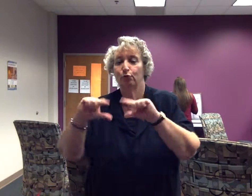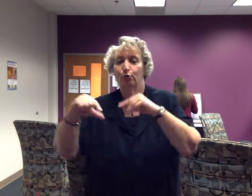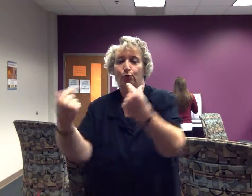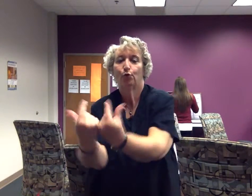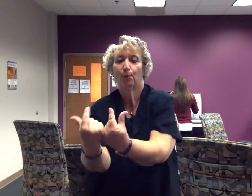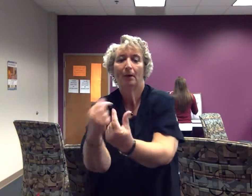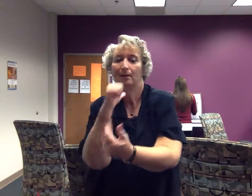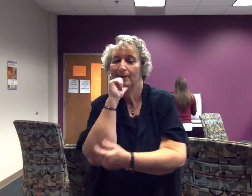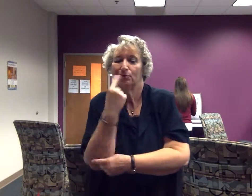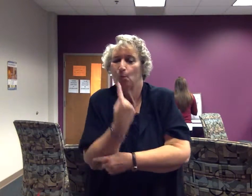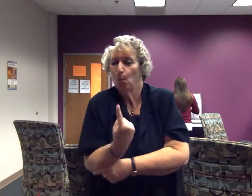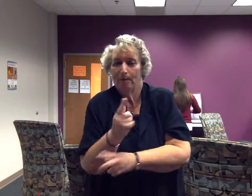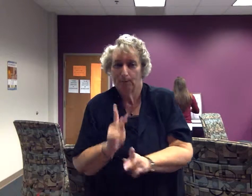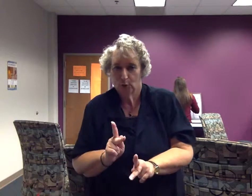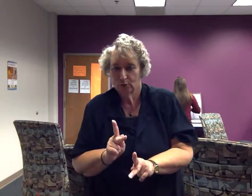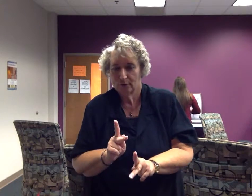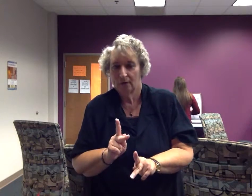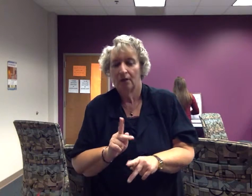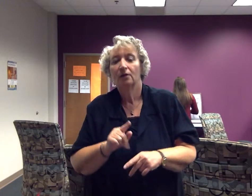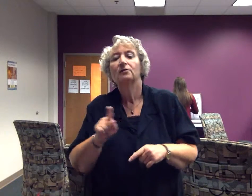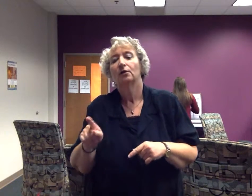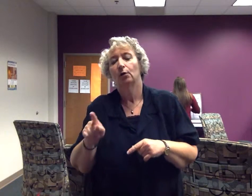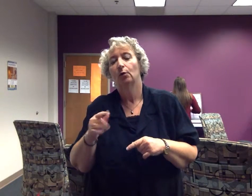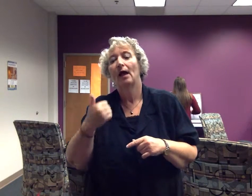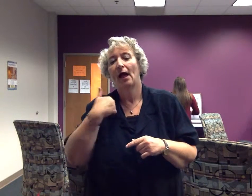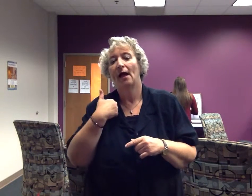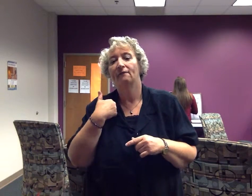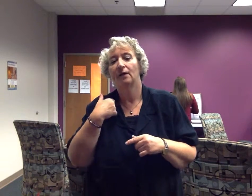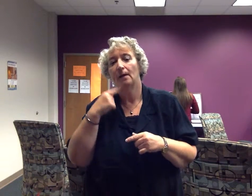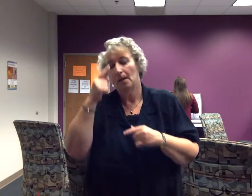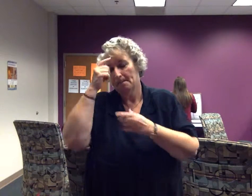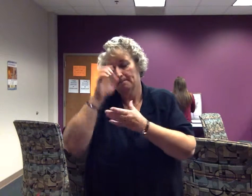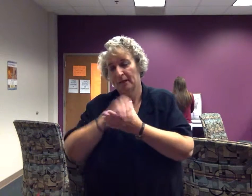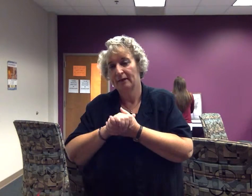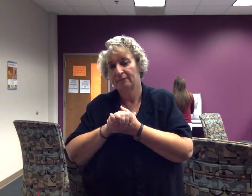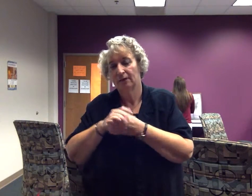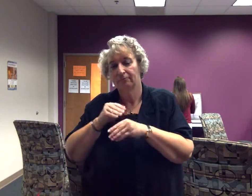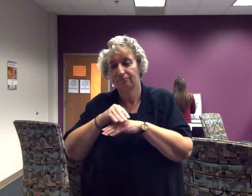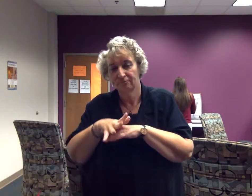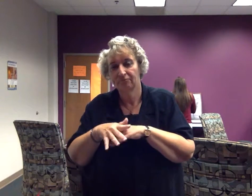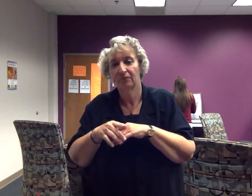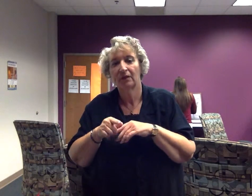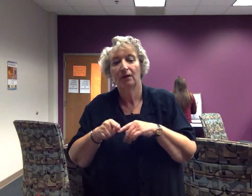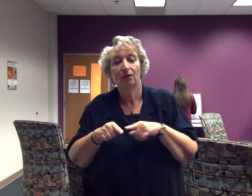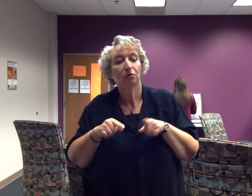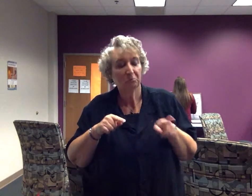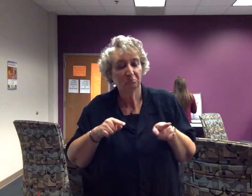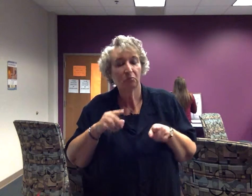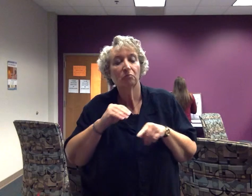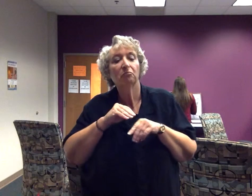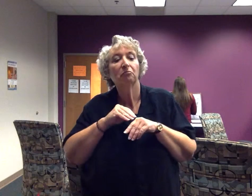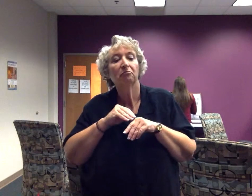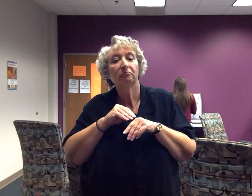we have beliefs affecting our decisions. I decided to get mom involved because I thought they listened to her more. Same thing with the scheduling change. I